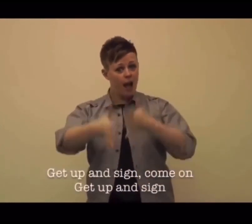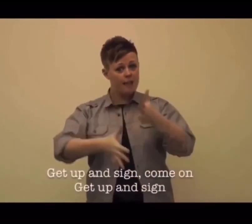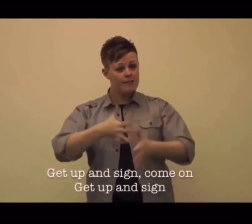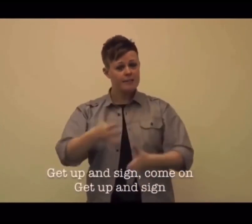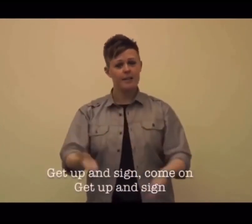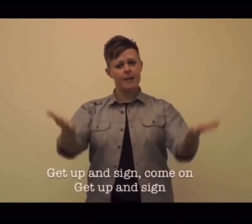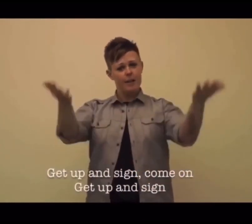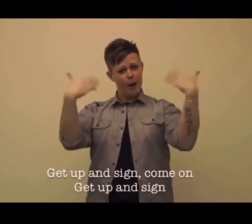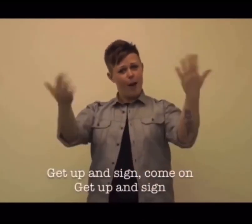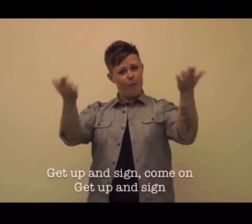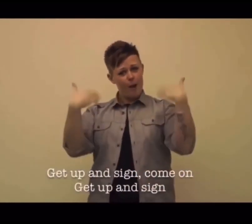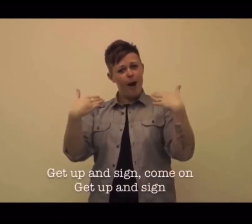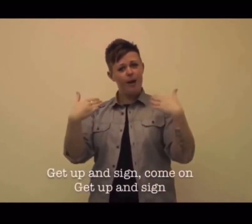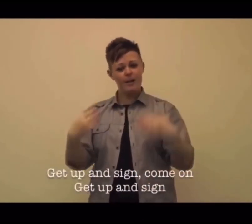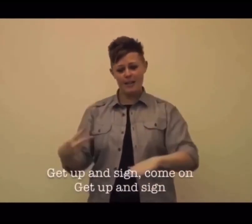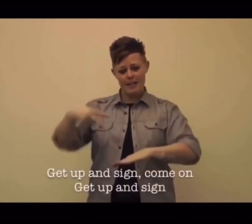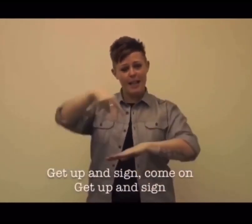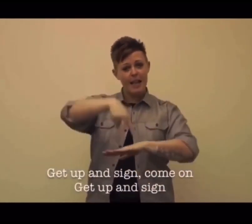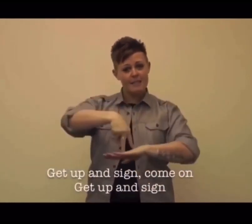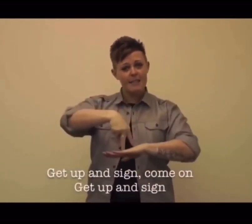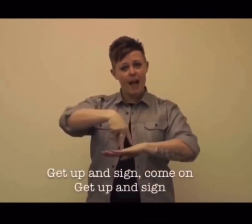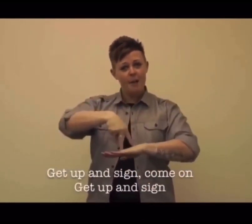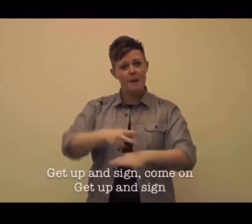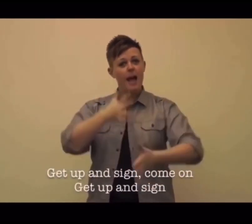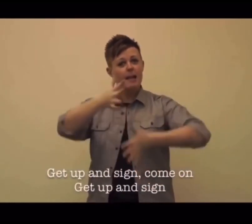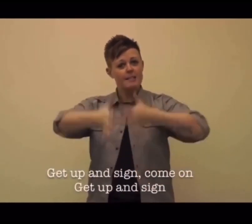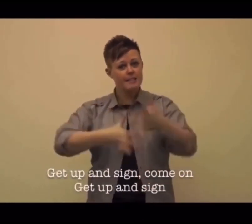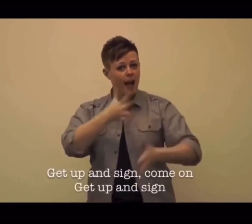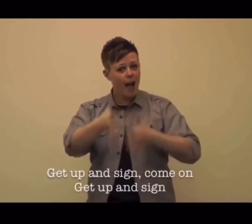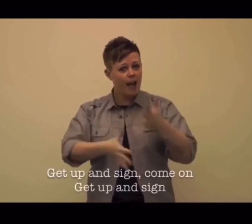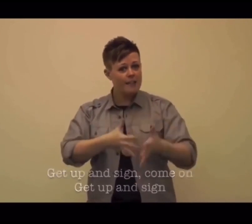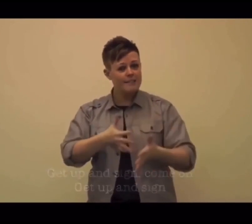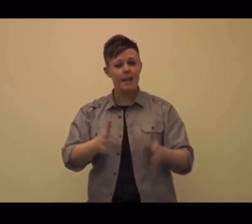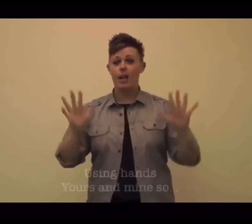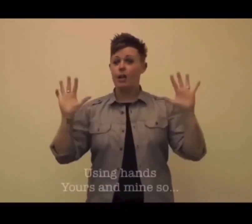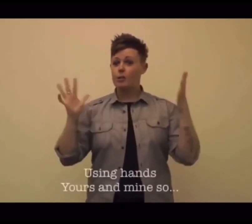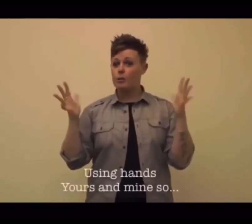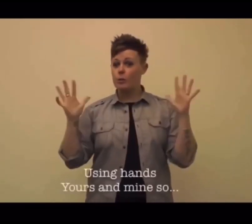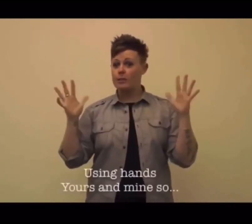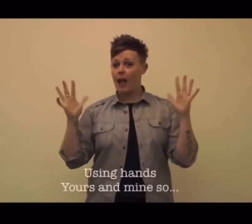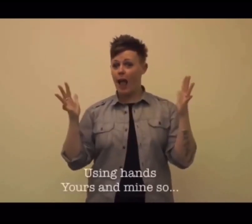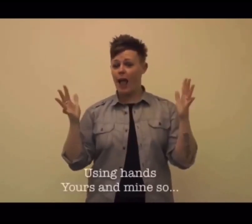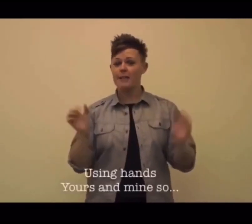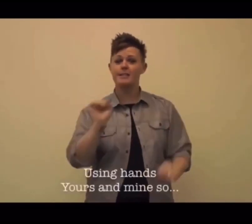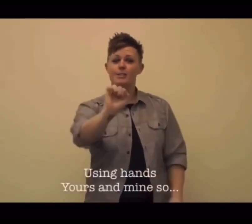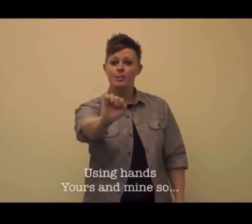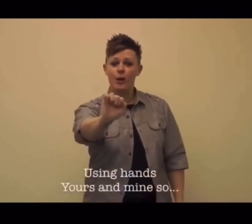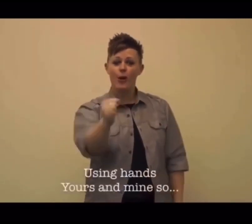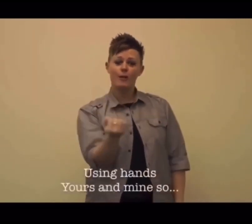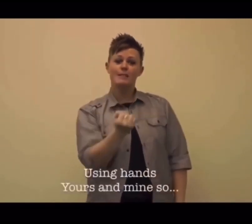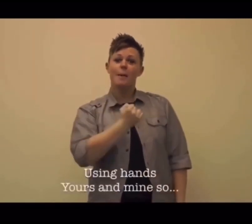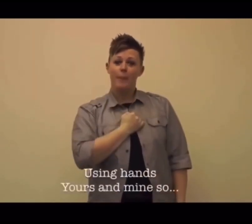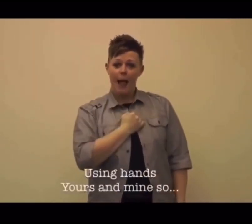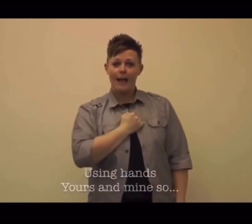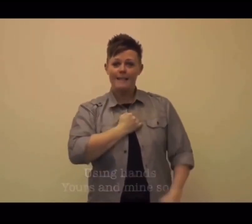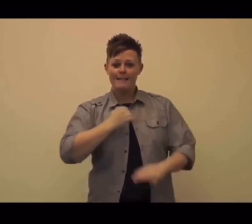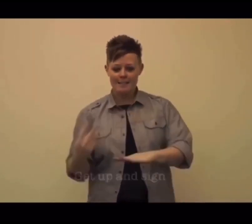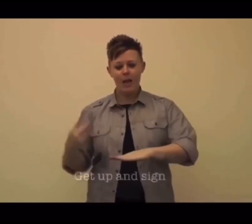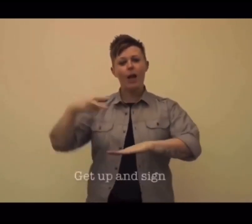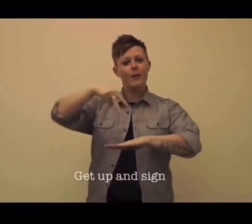sign. Come on, get up and sign. Using hands, yours and mine,